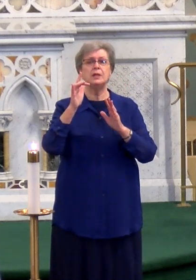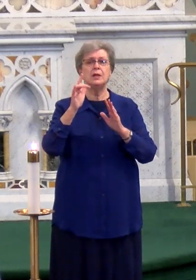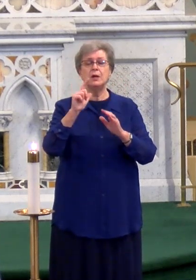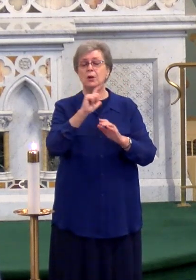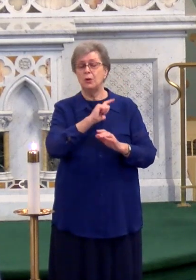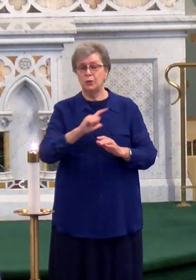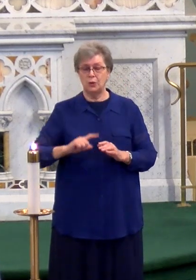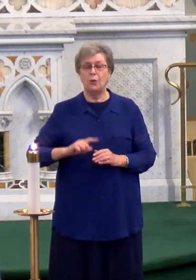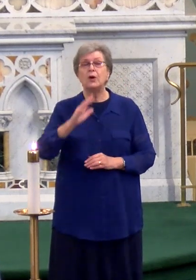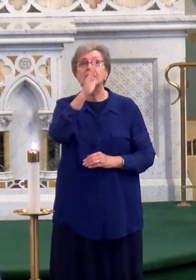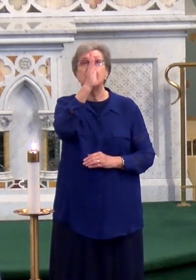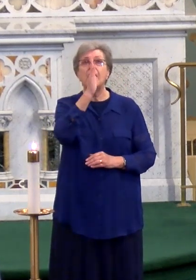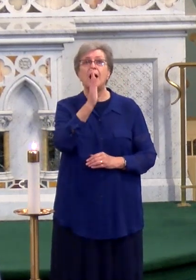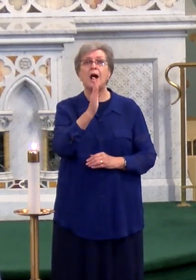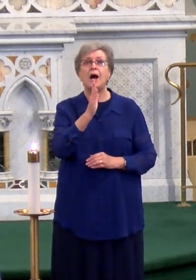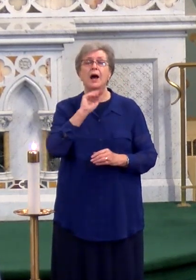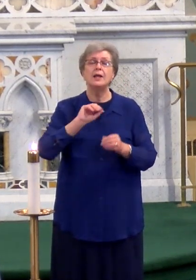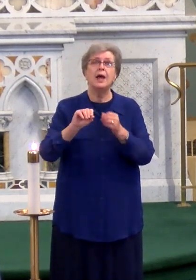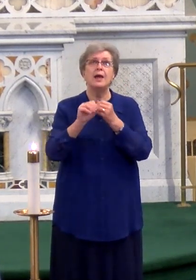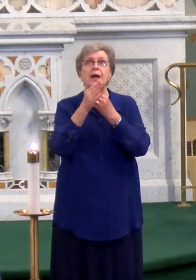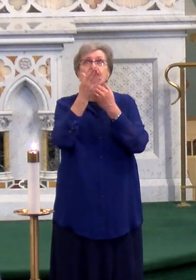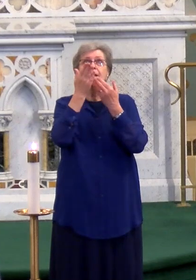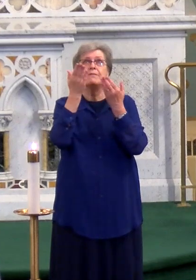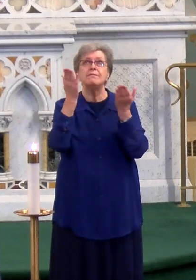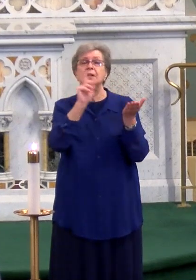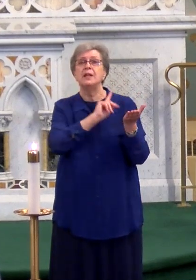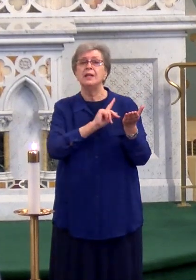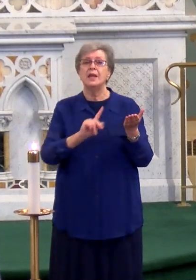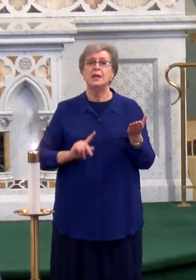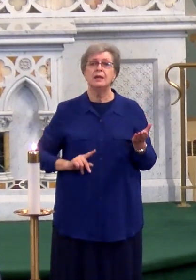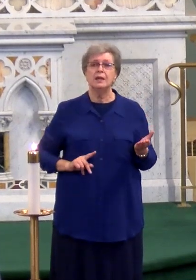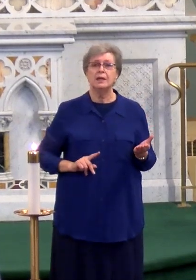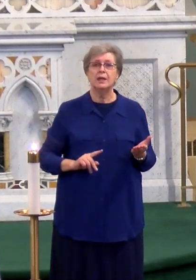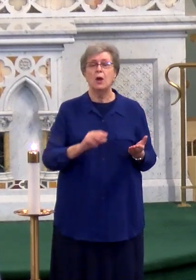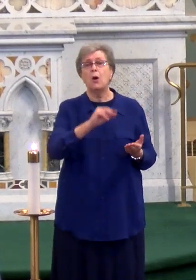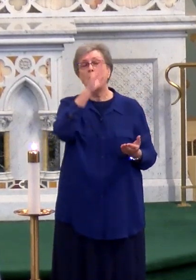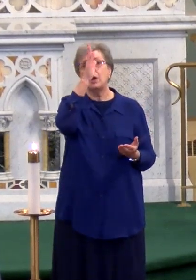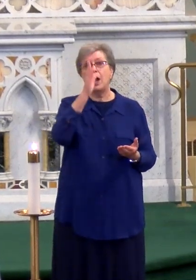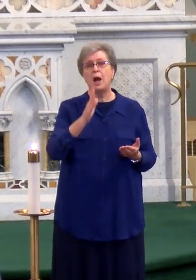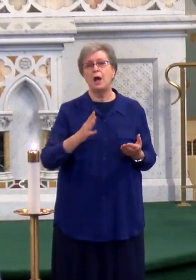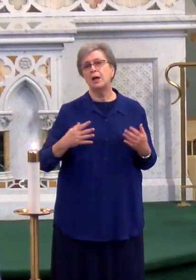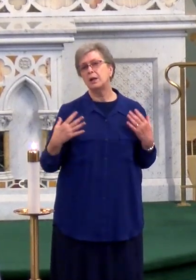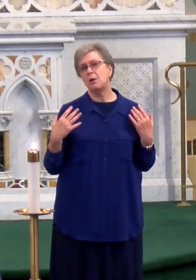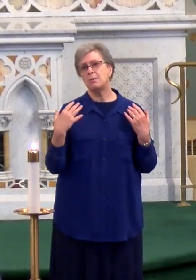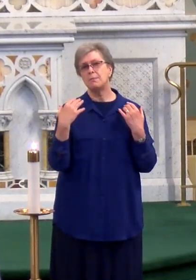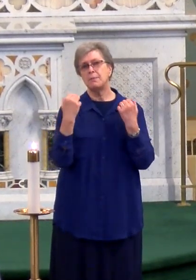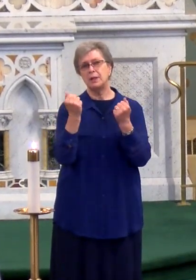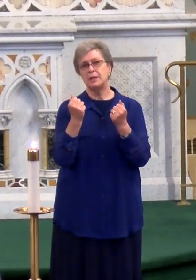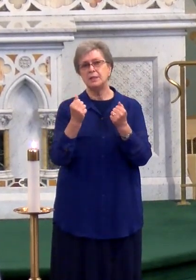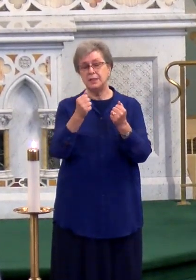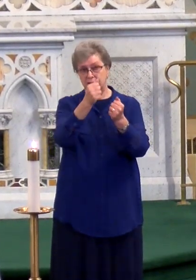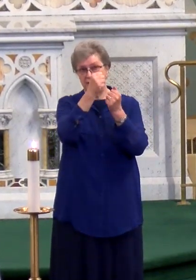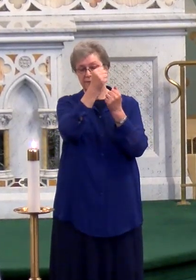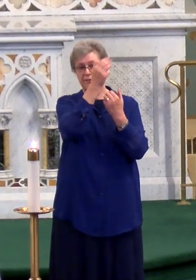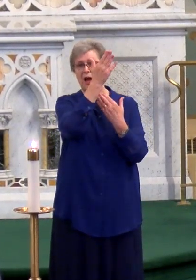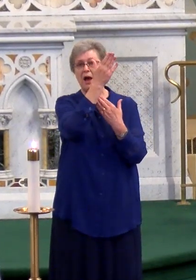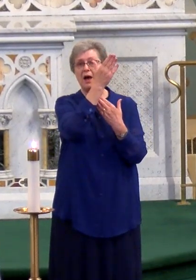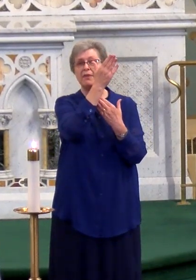glory. Lord God, heavenly King, O God